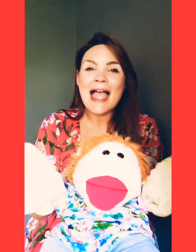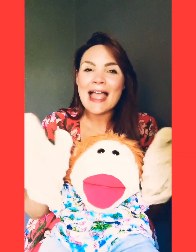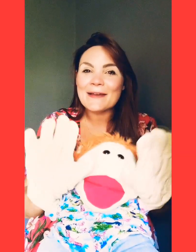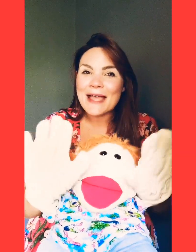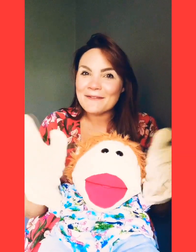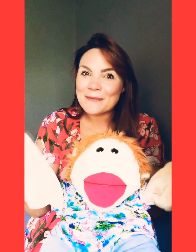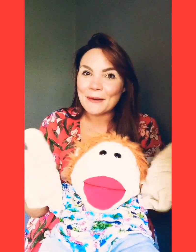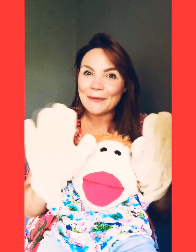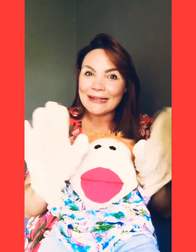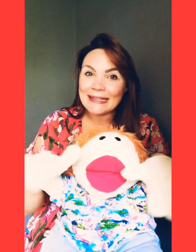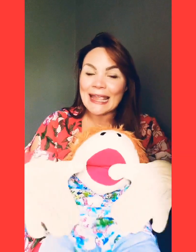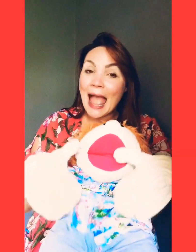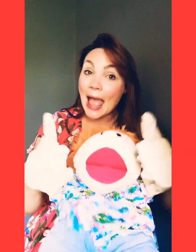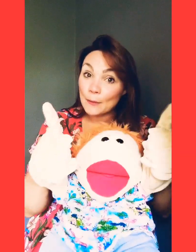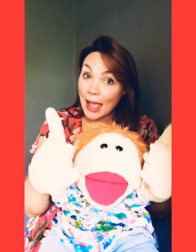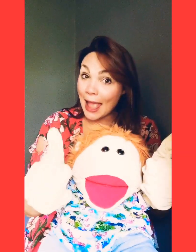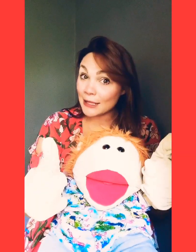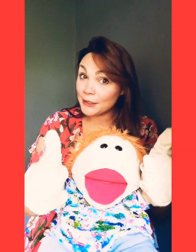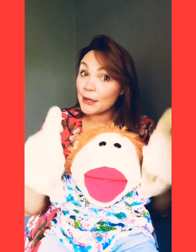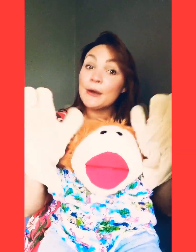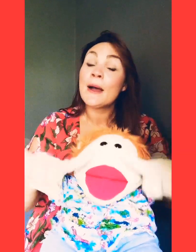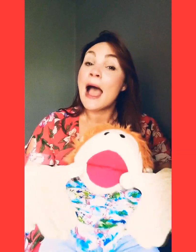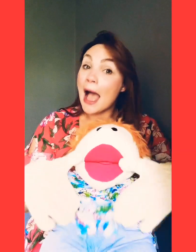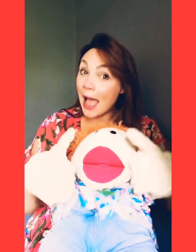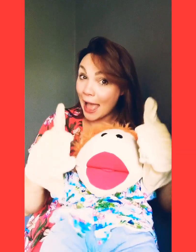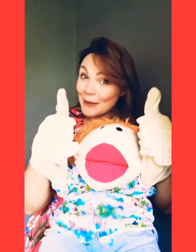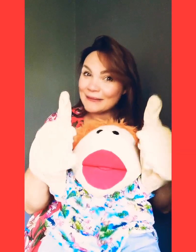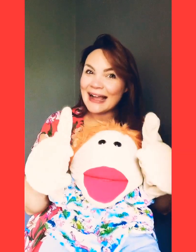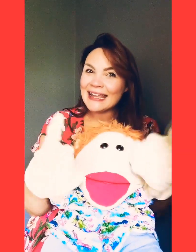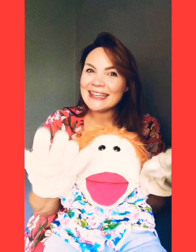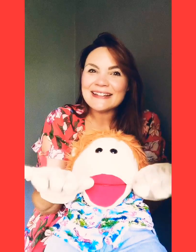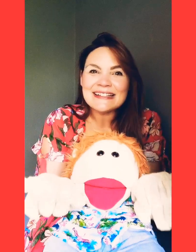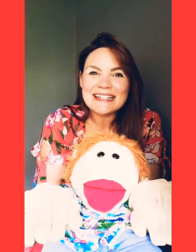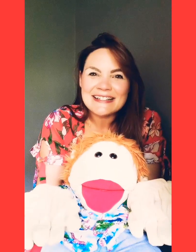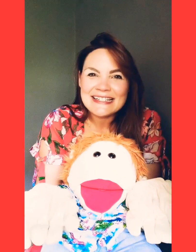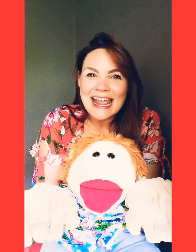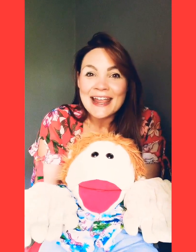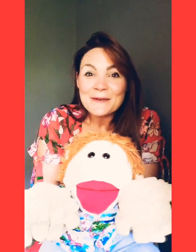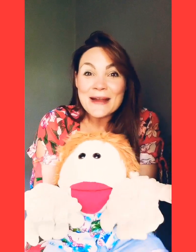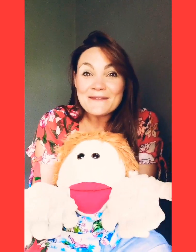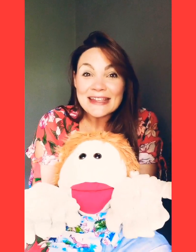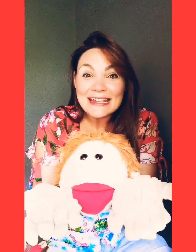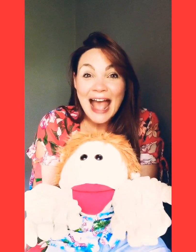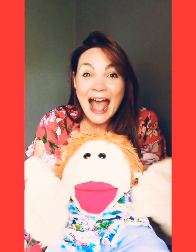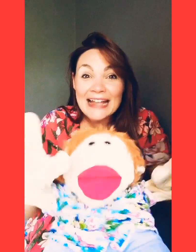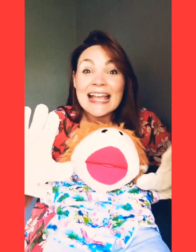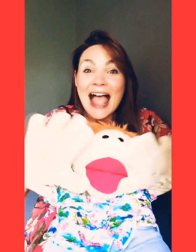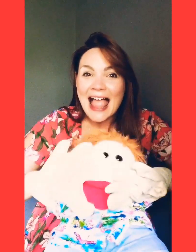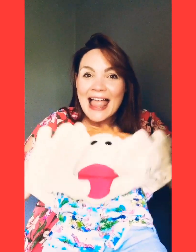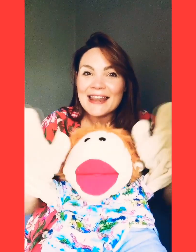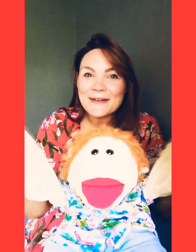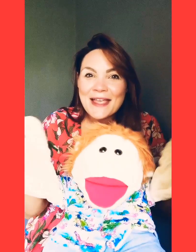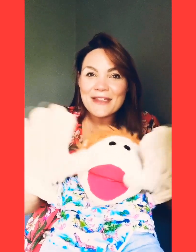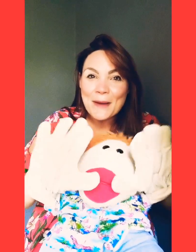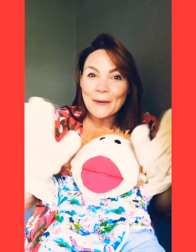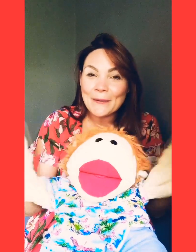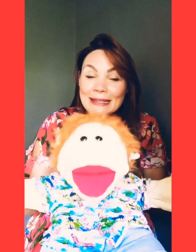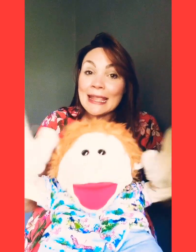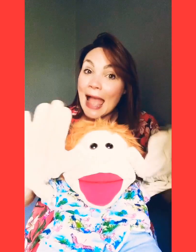Hello, everybody. How are you? How are you today? Hello, everybody.